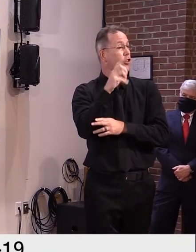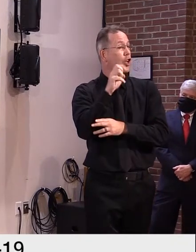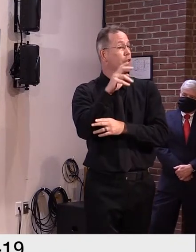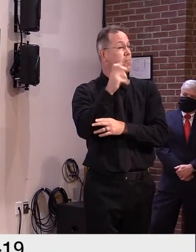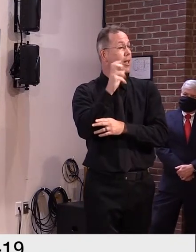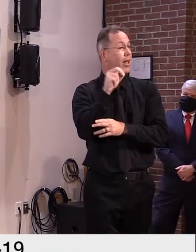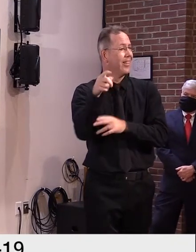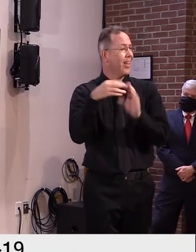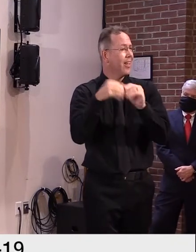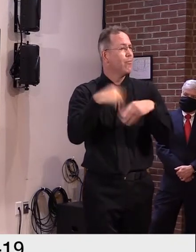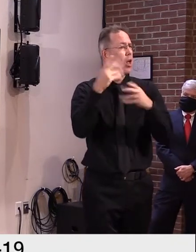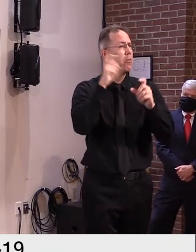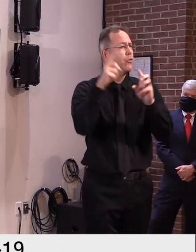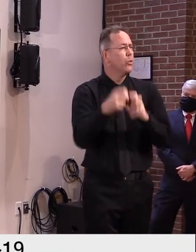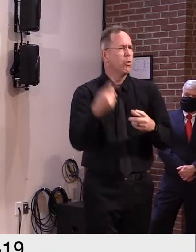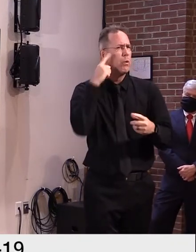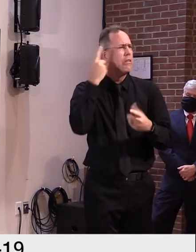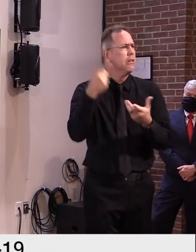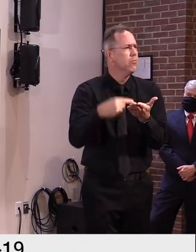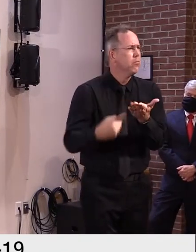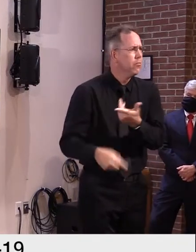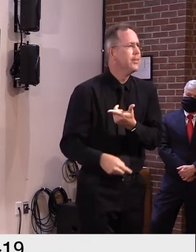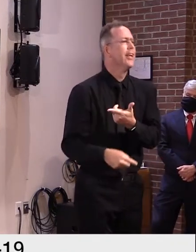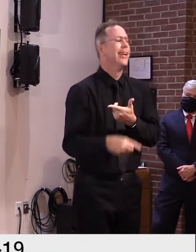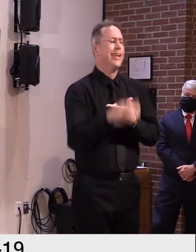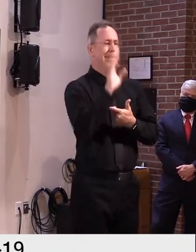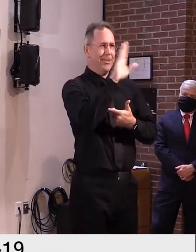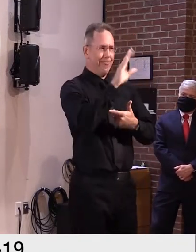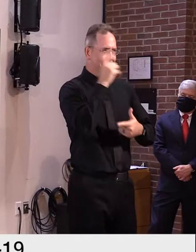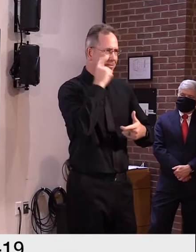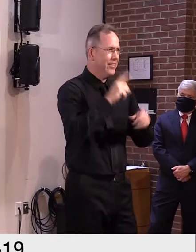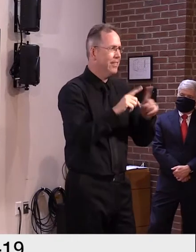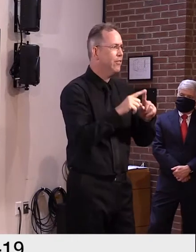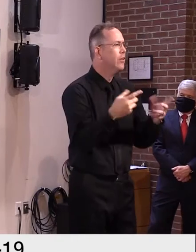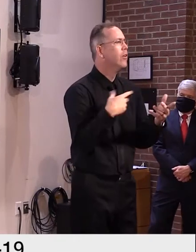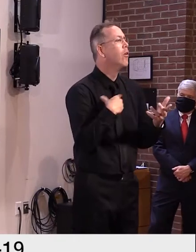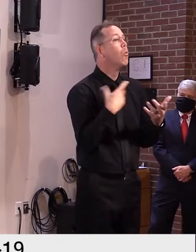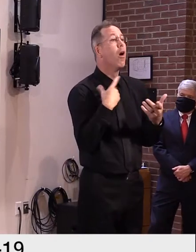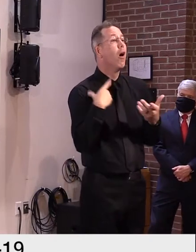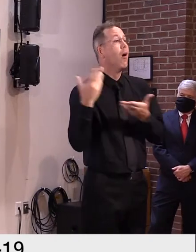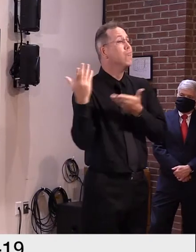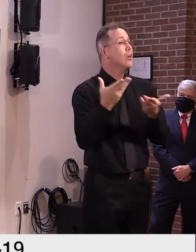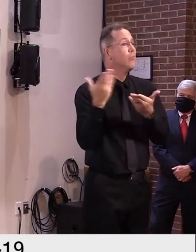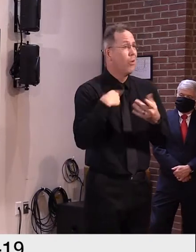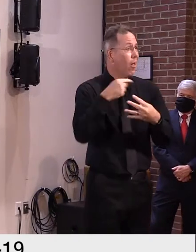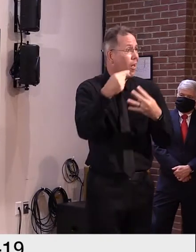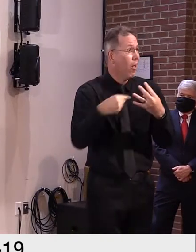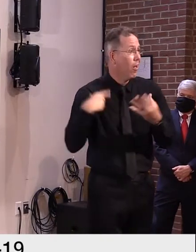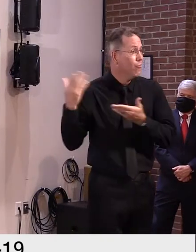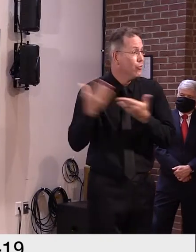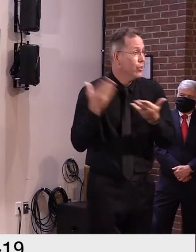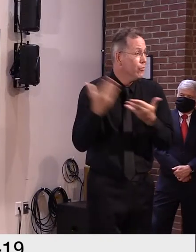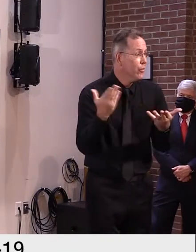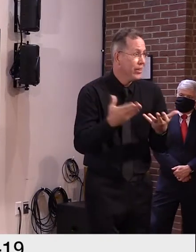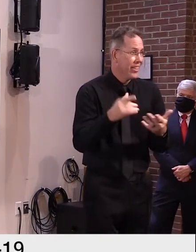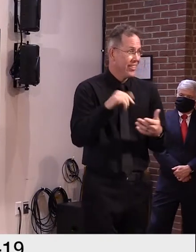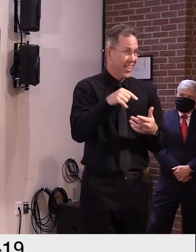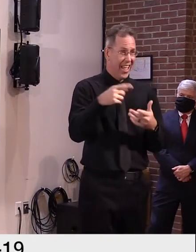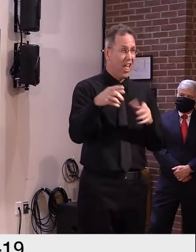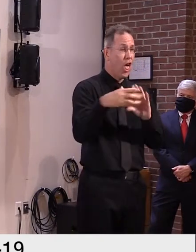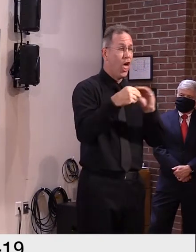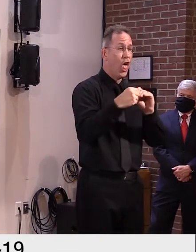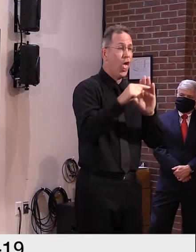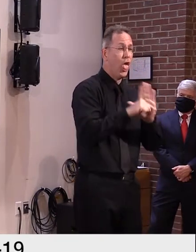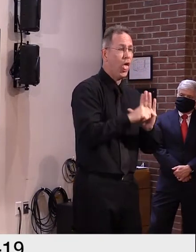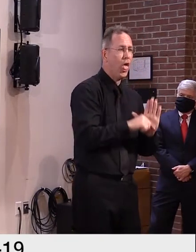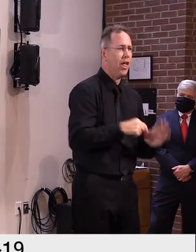years. I try and talk about what I can bring to the table. I've never run a negative campaign in my life. I've